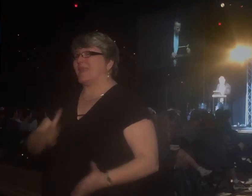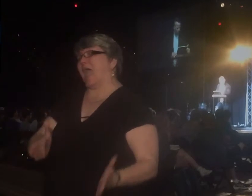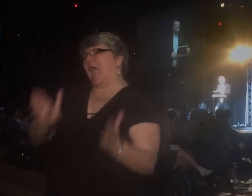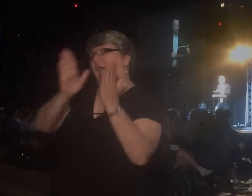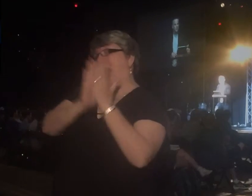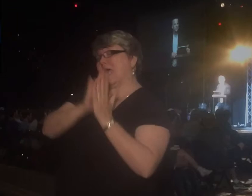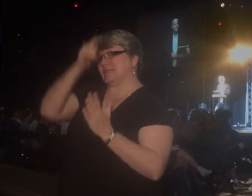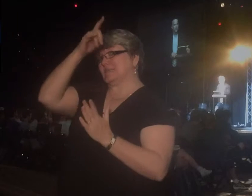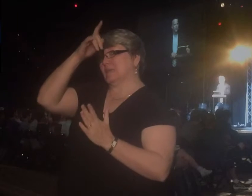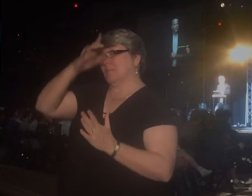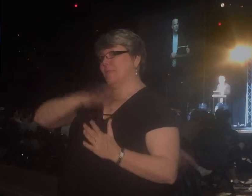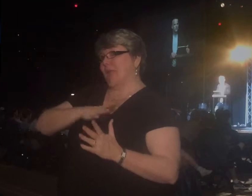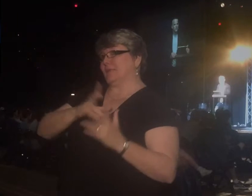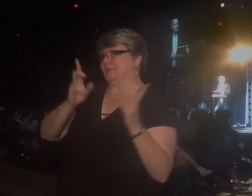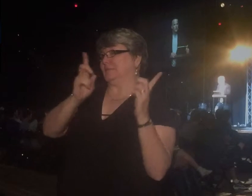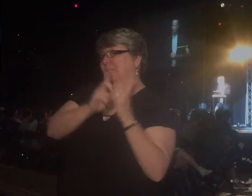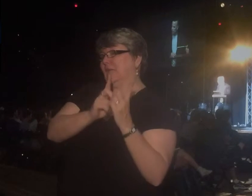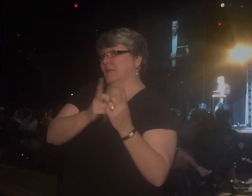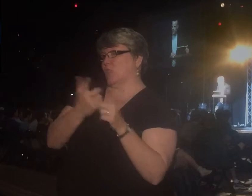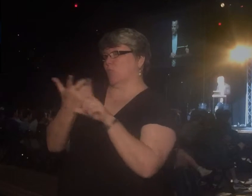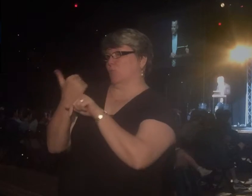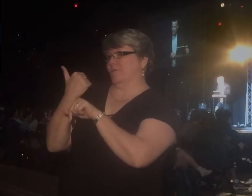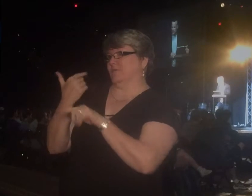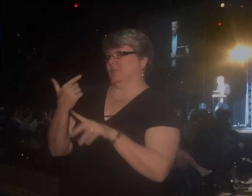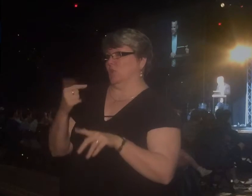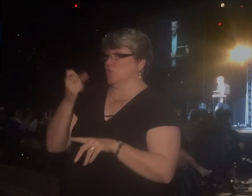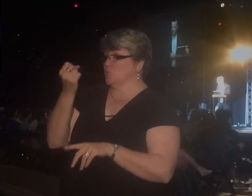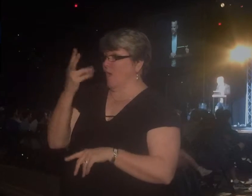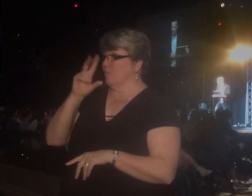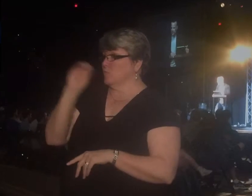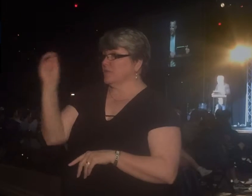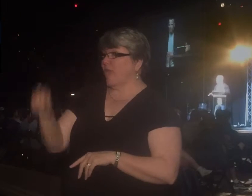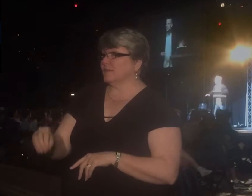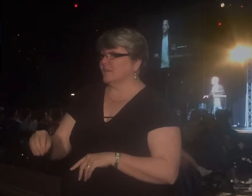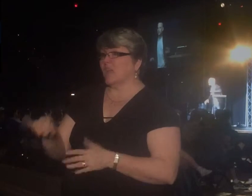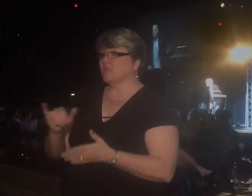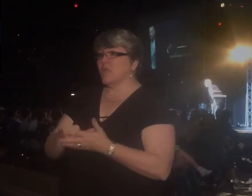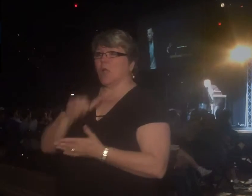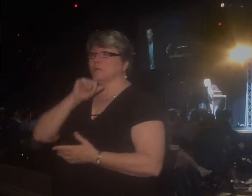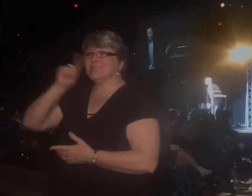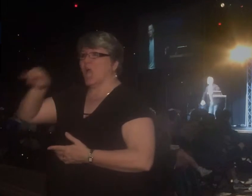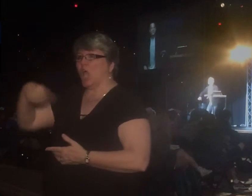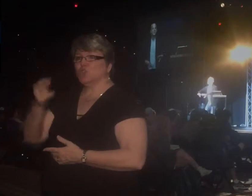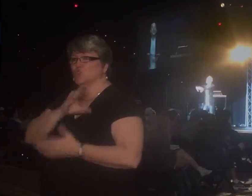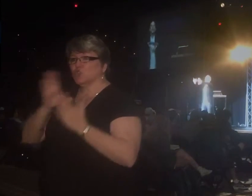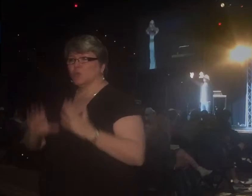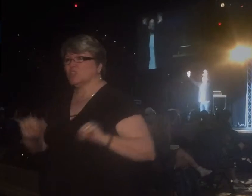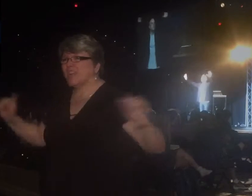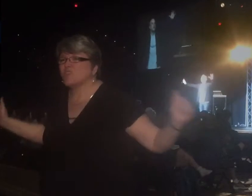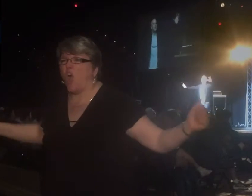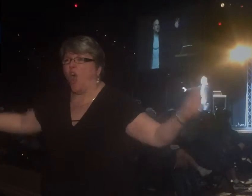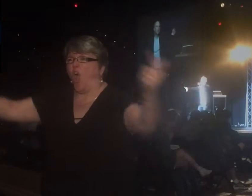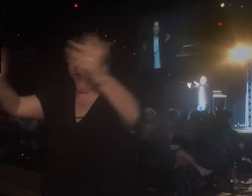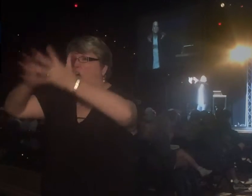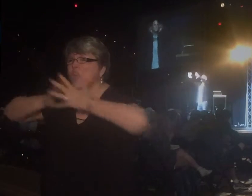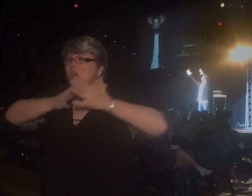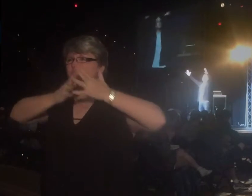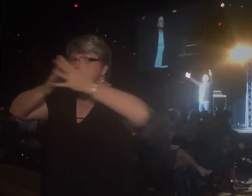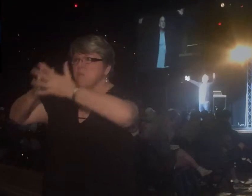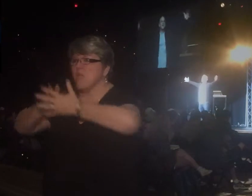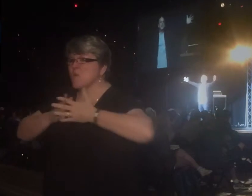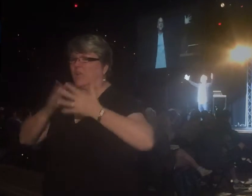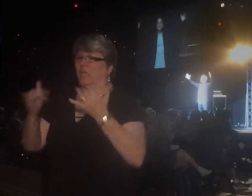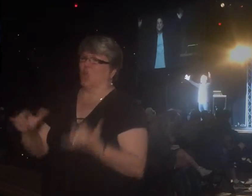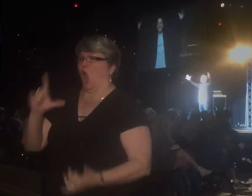asked anyone out the previous year. 12%. Isn't that fascinating? That was not just of Christians. That's in all of America